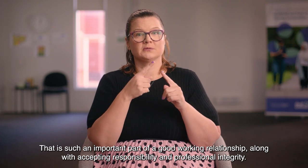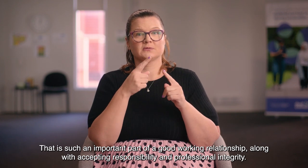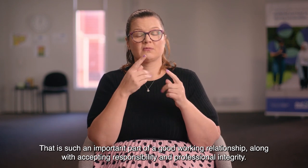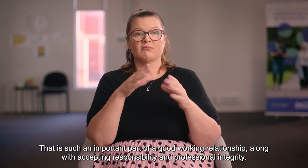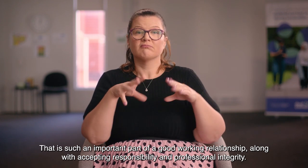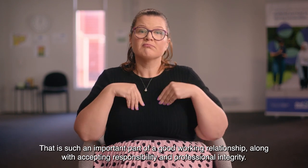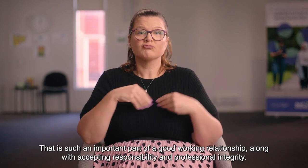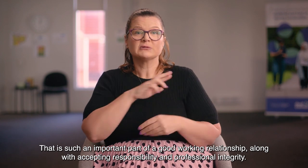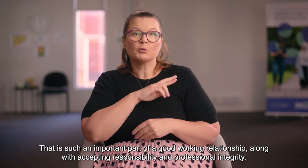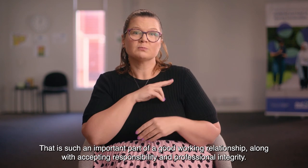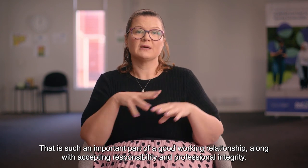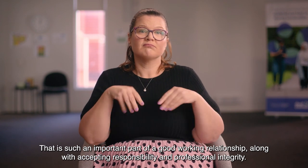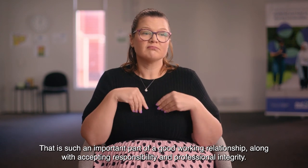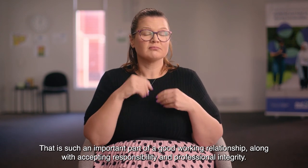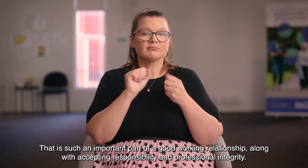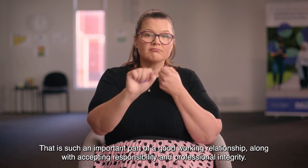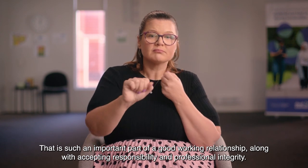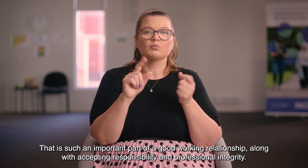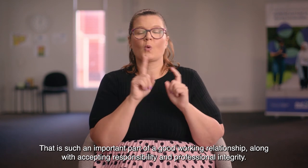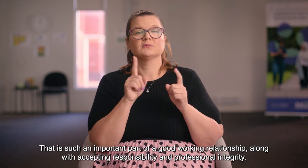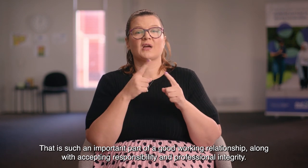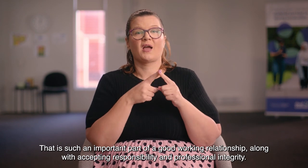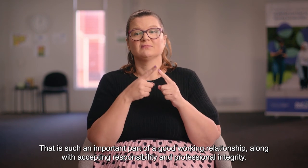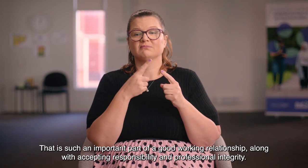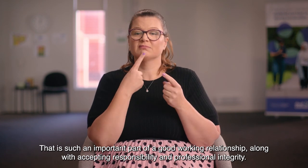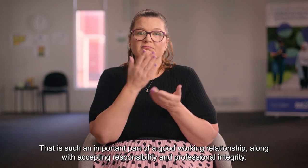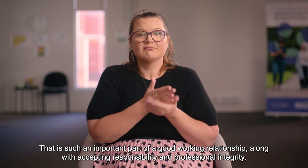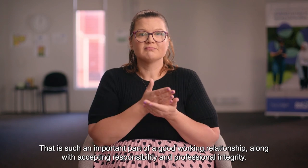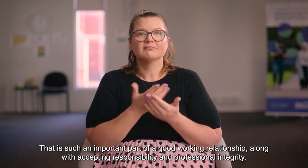relationship, along with accepting responsibility and professional integrity.